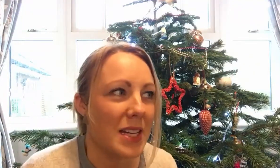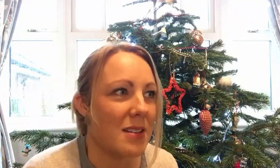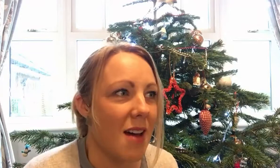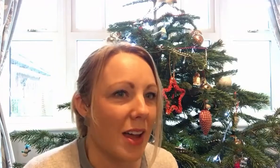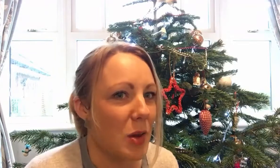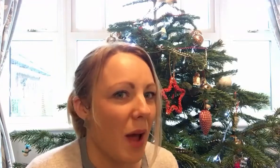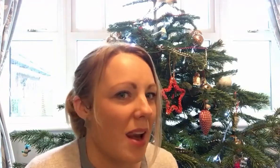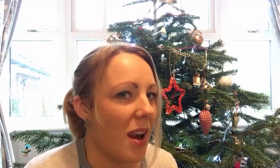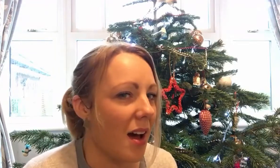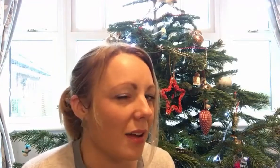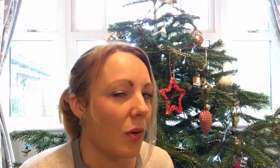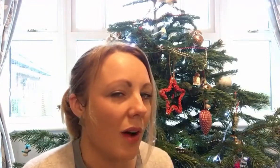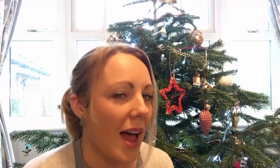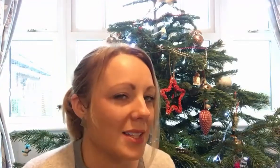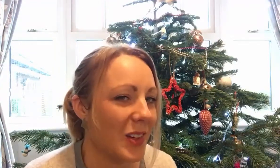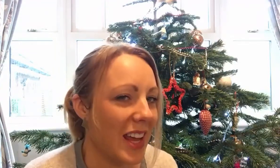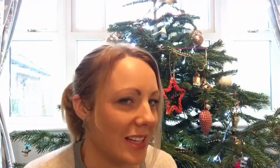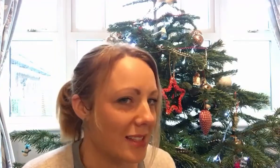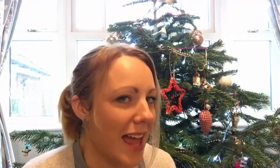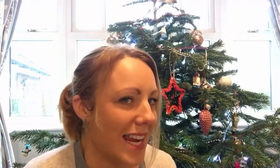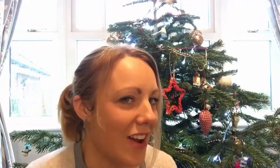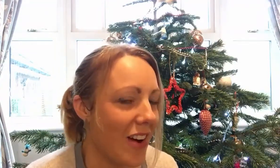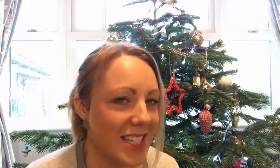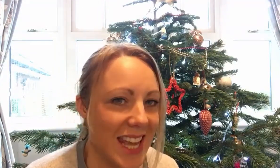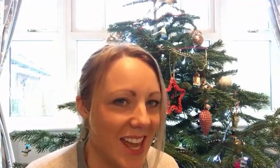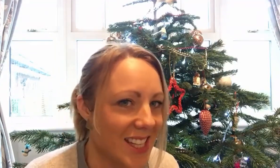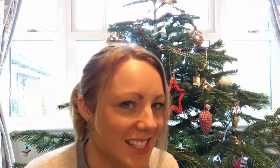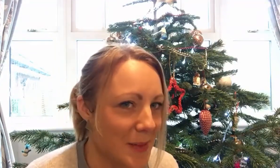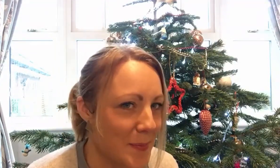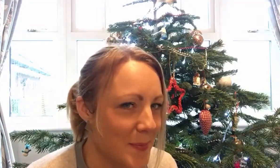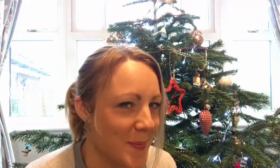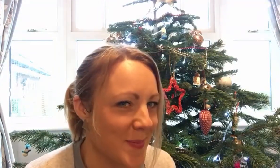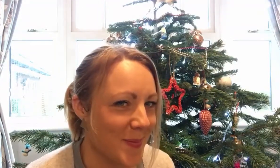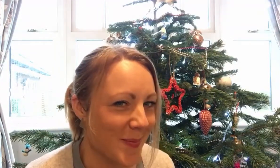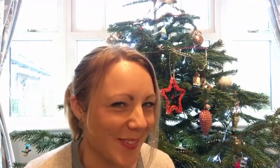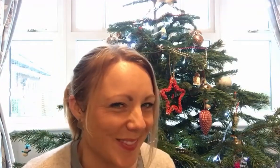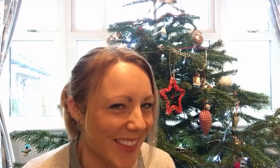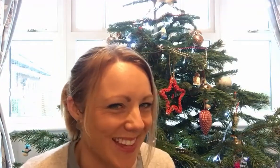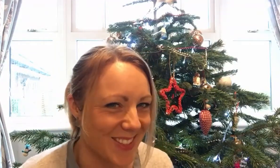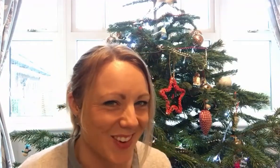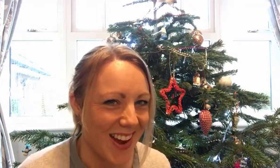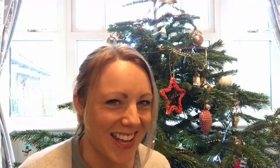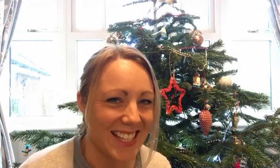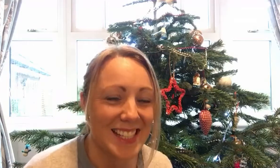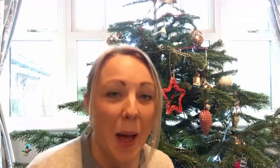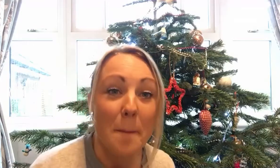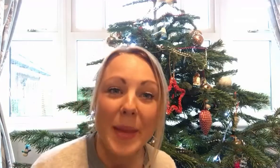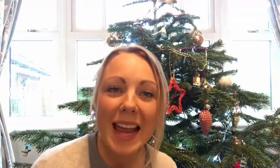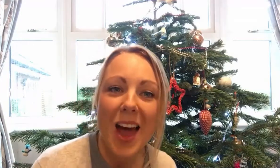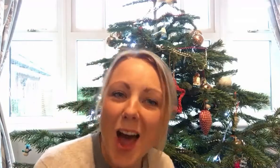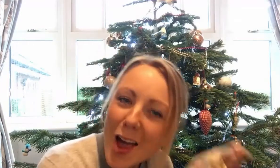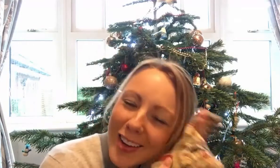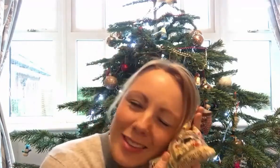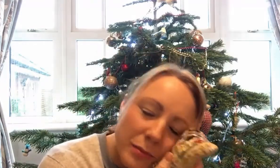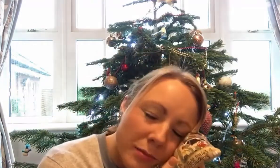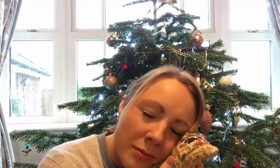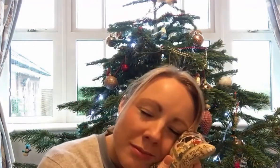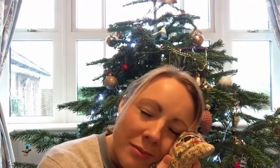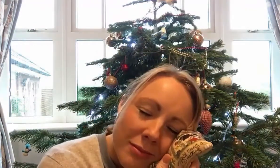at night, you might lie your head on it. Any ideas? That's right, it's a pillow.